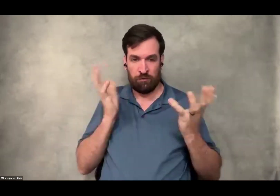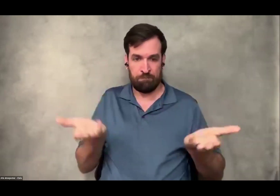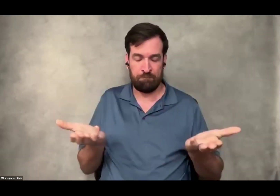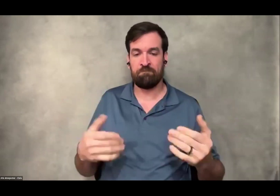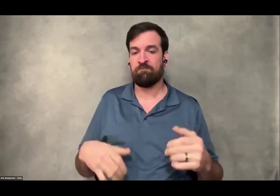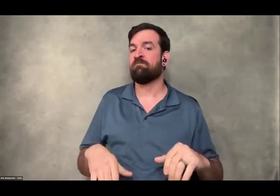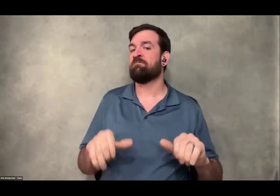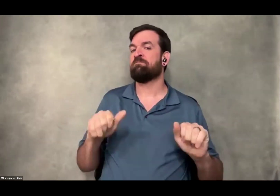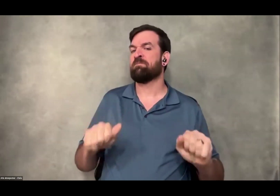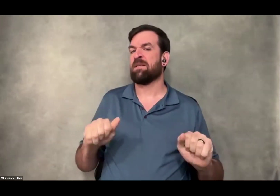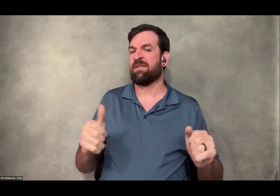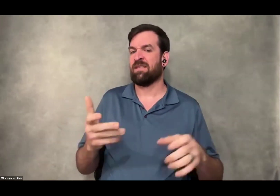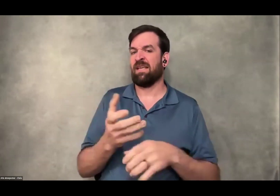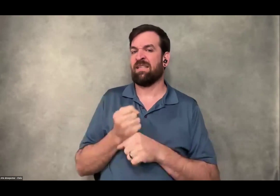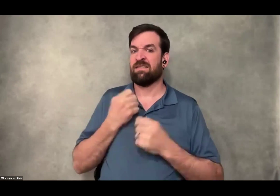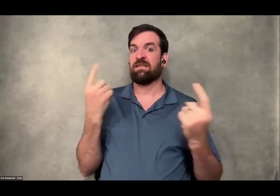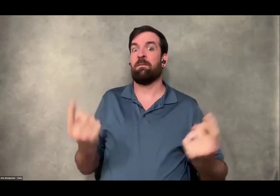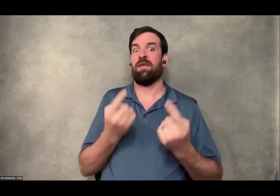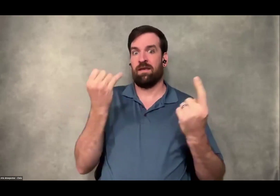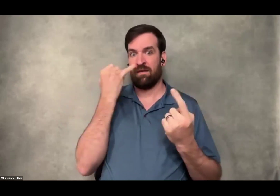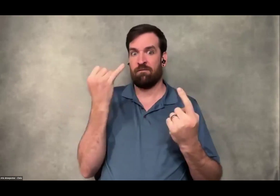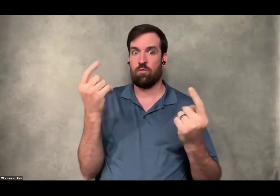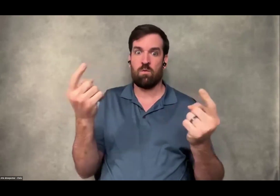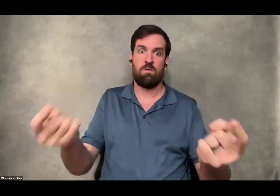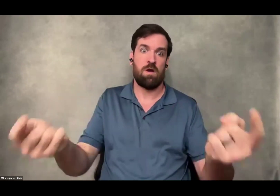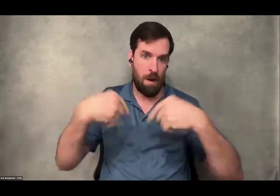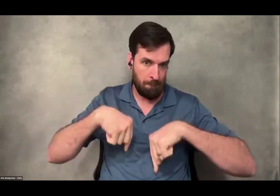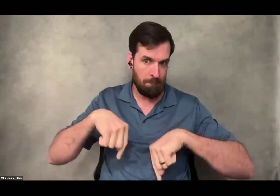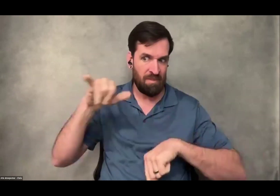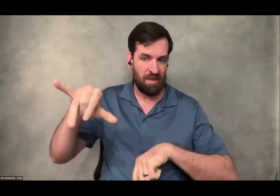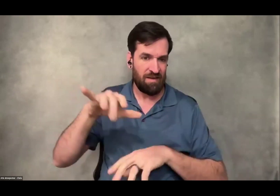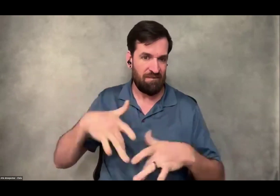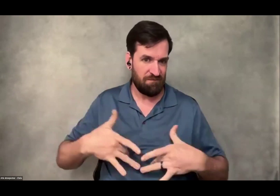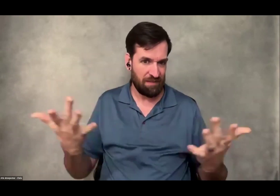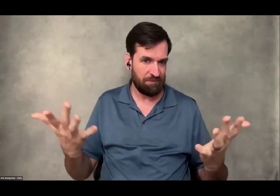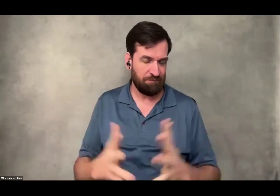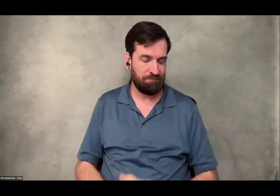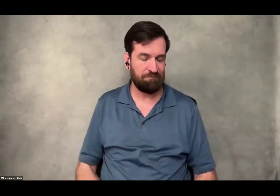You'll possibly be able to get something if you come in person to this event. So